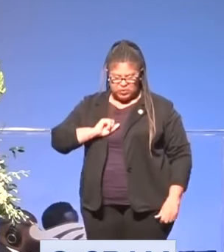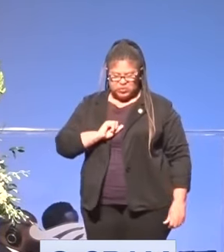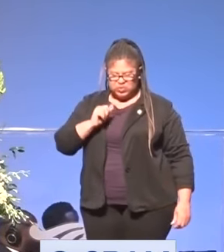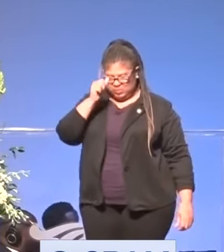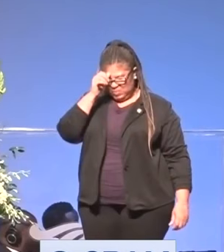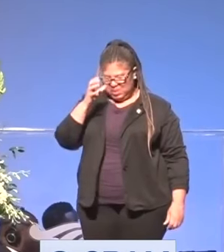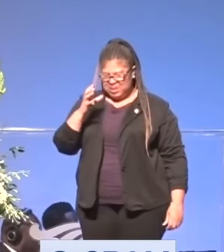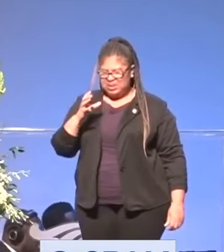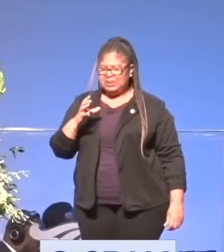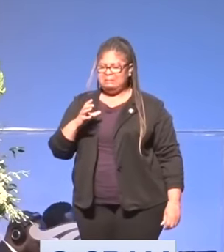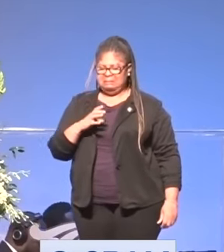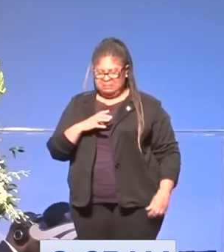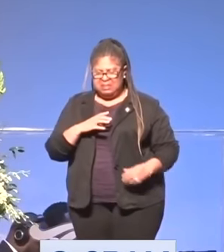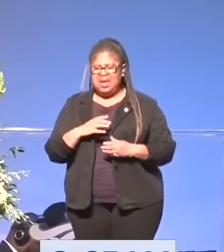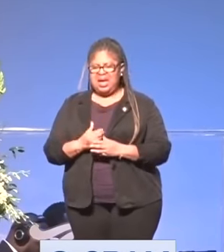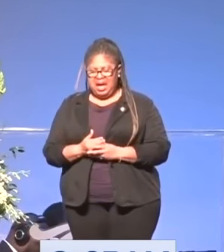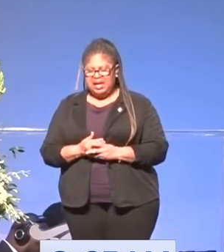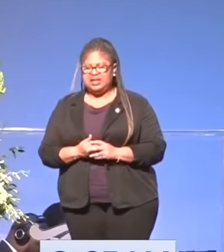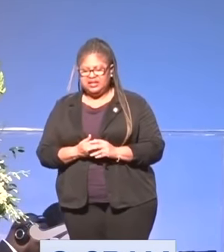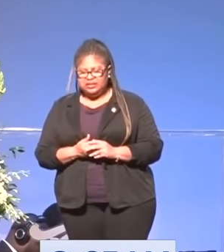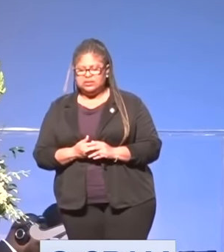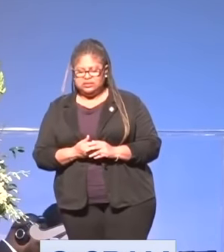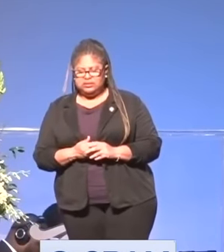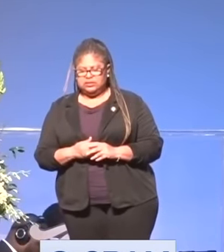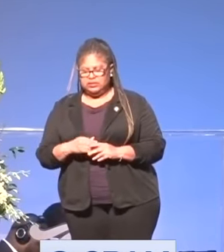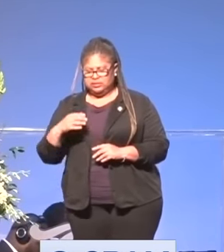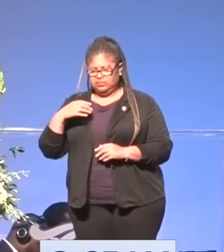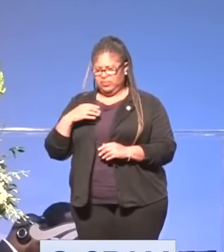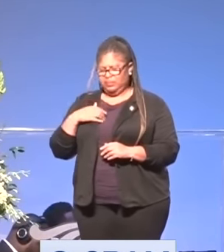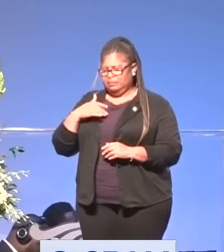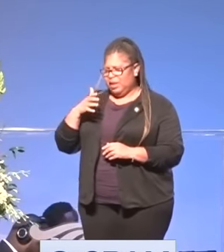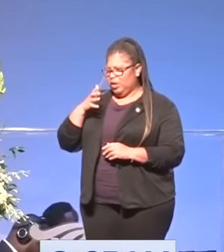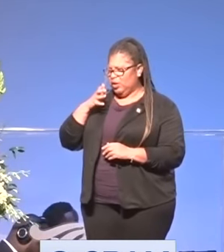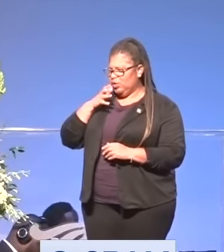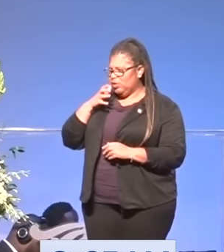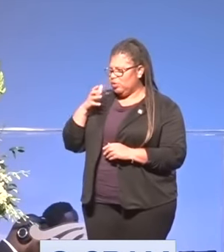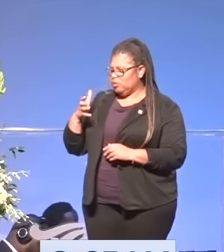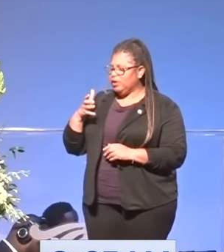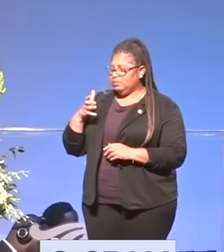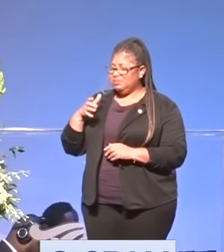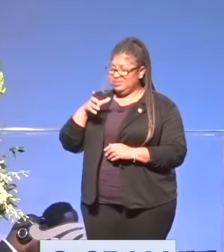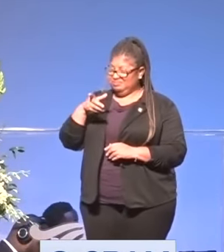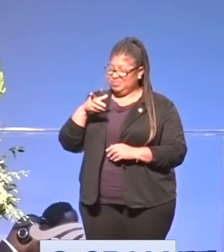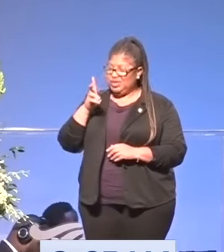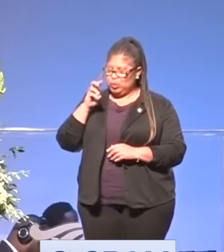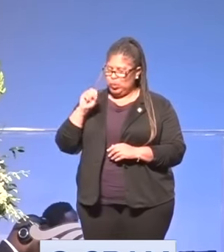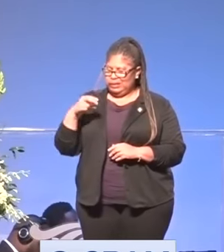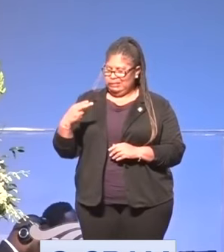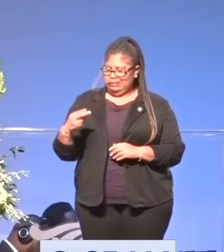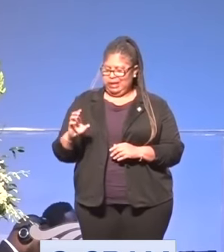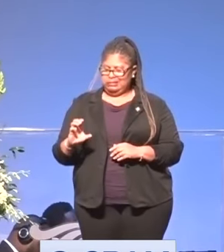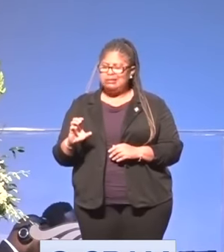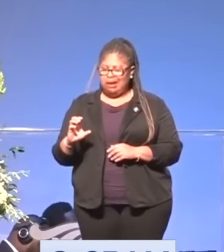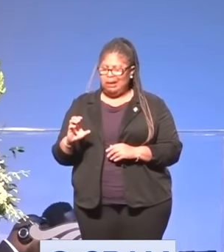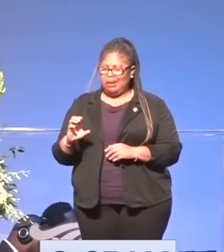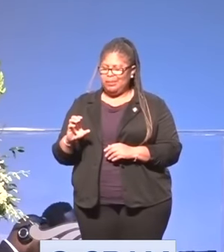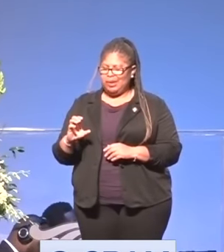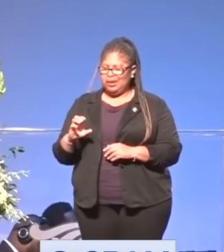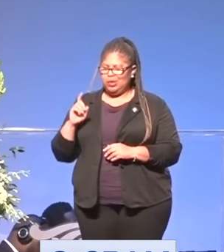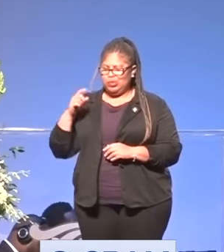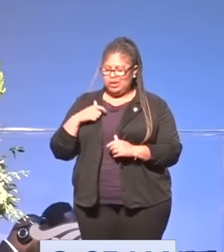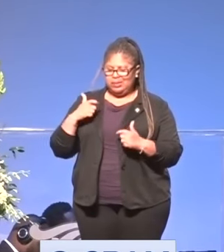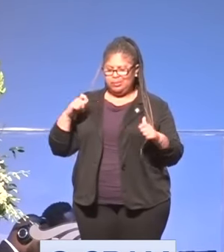young, by the way, probably 10 or 11. My grandmother was always was also handicapped. And he had this big truck we had to ride